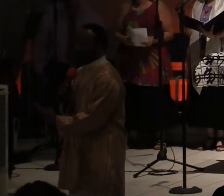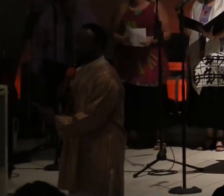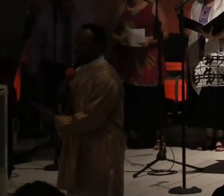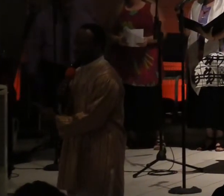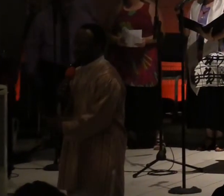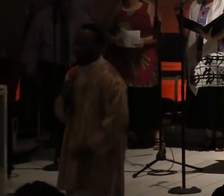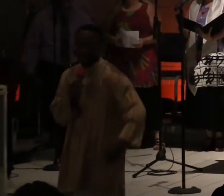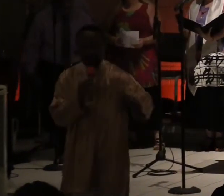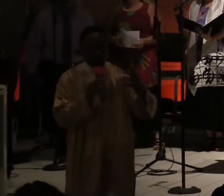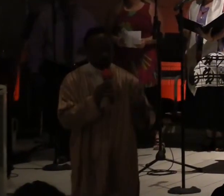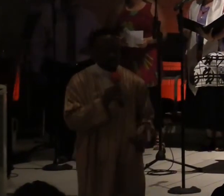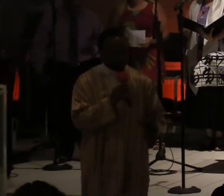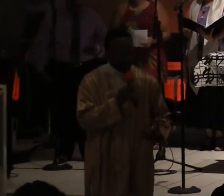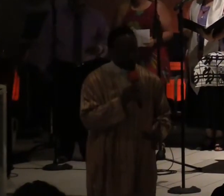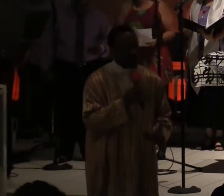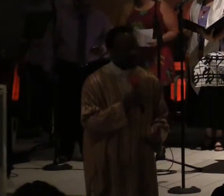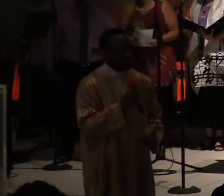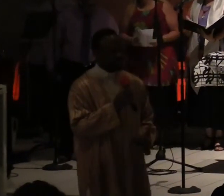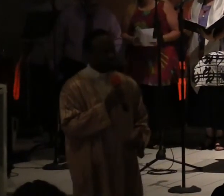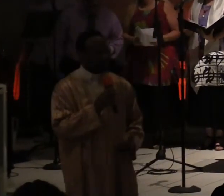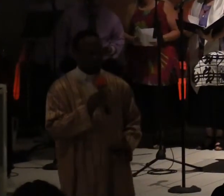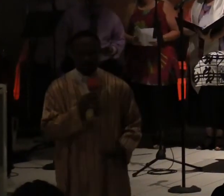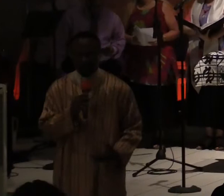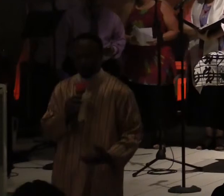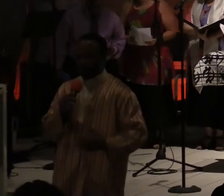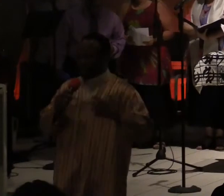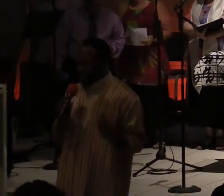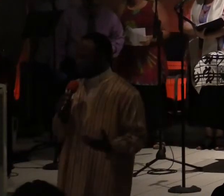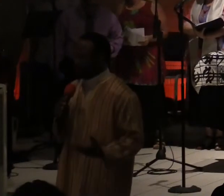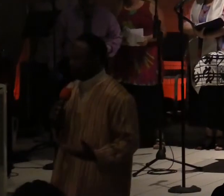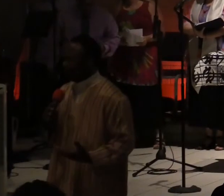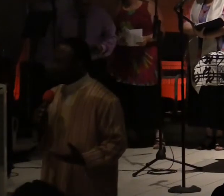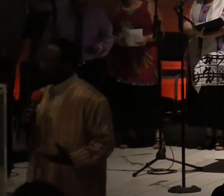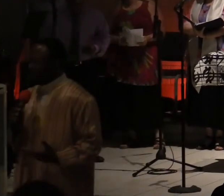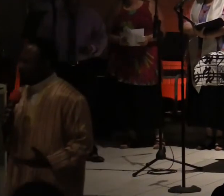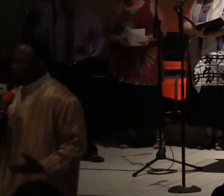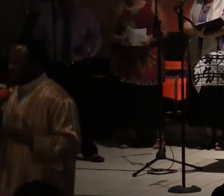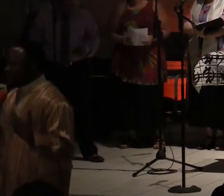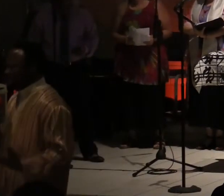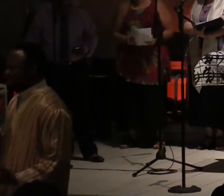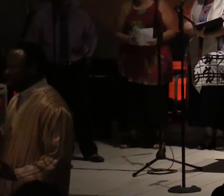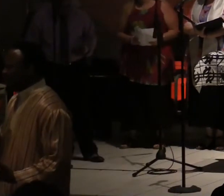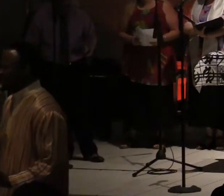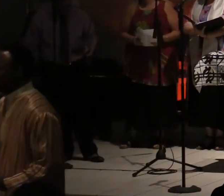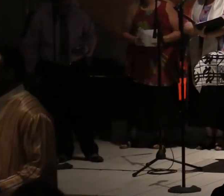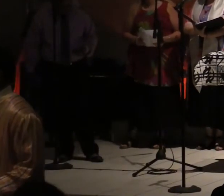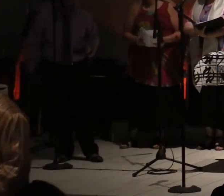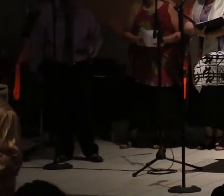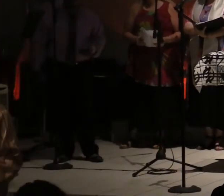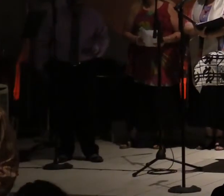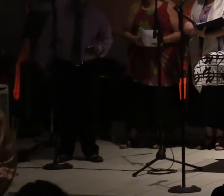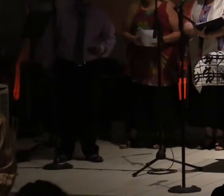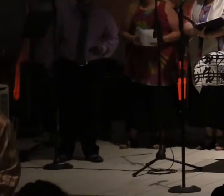those doors, we carry with us hope, with potential. We carry